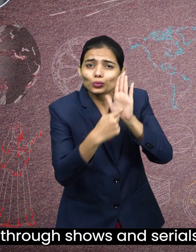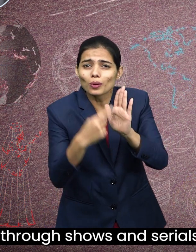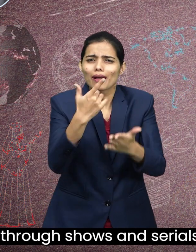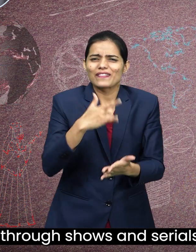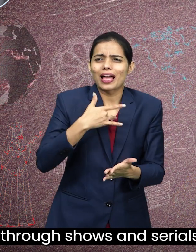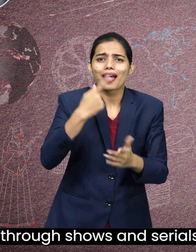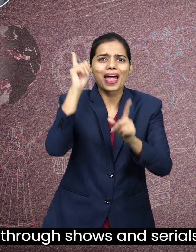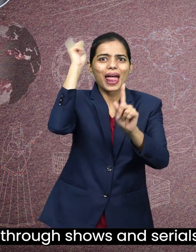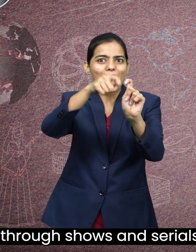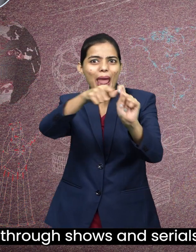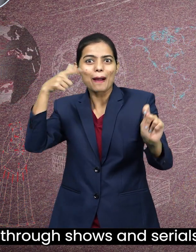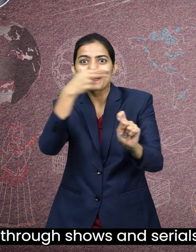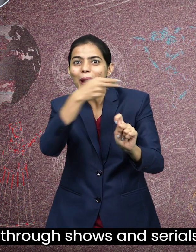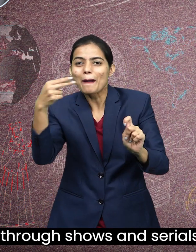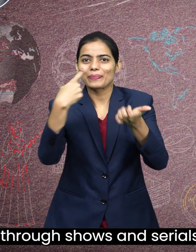and Mahabharata.